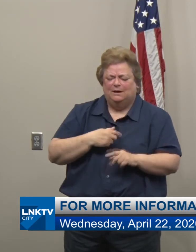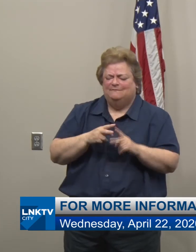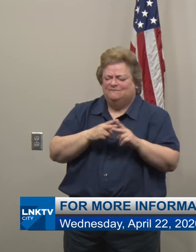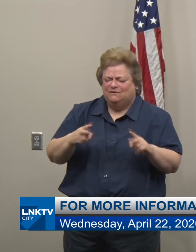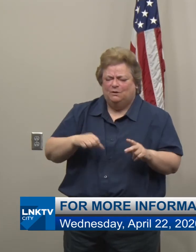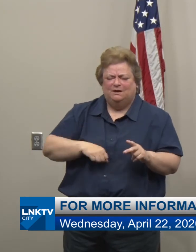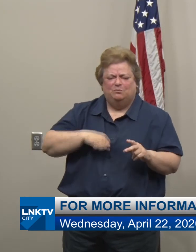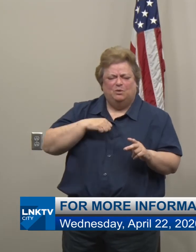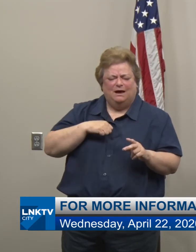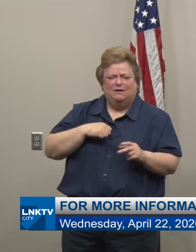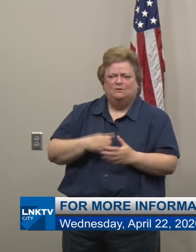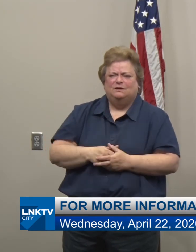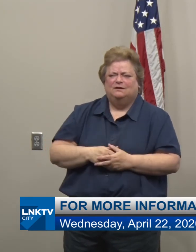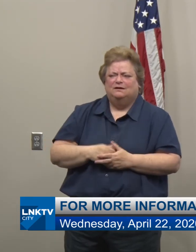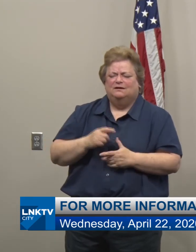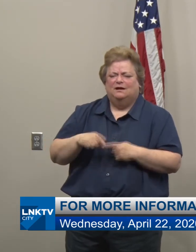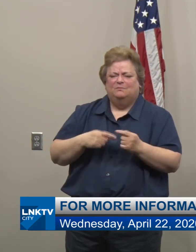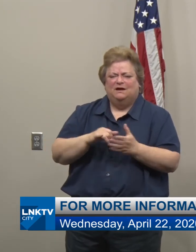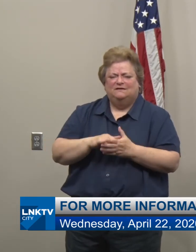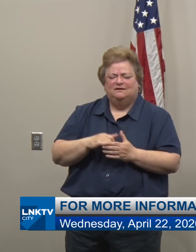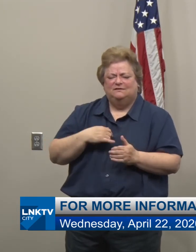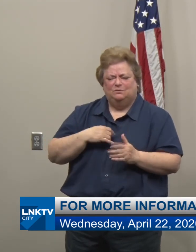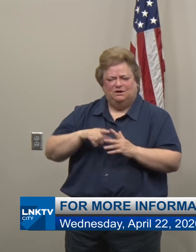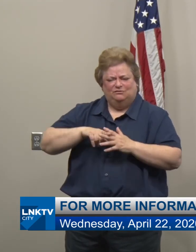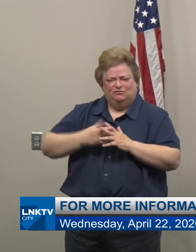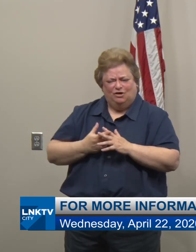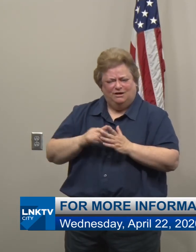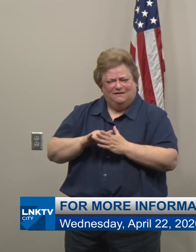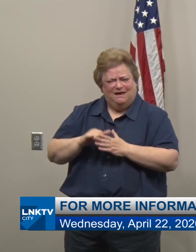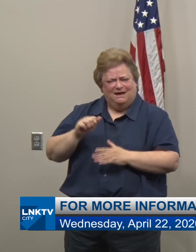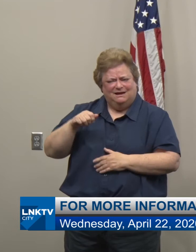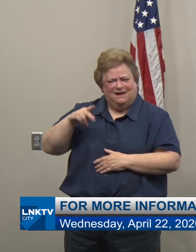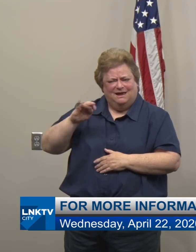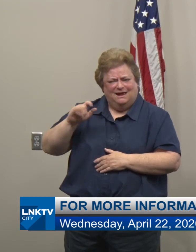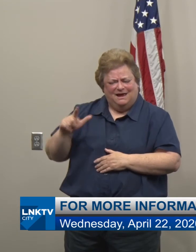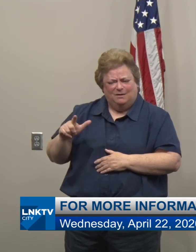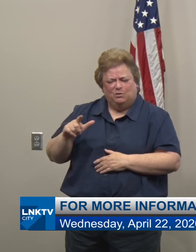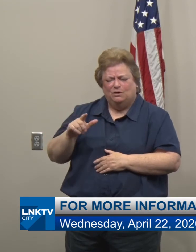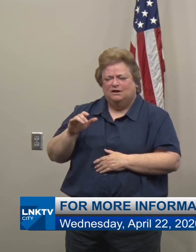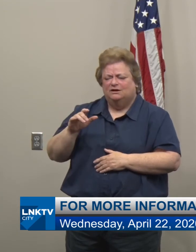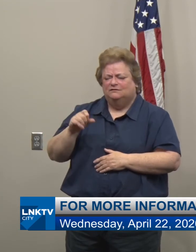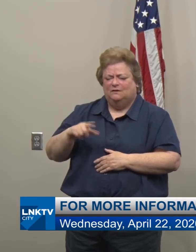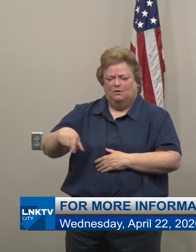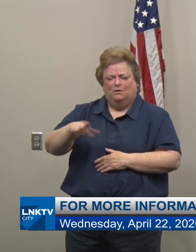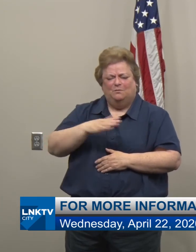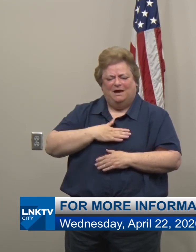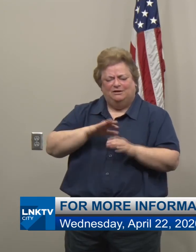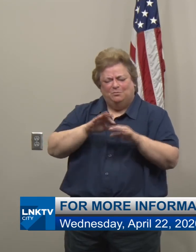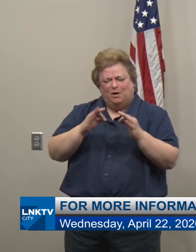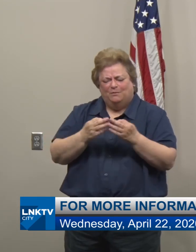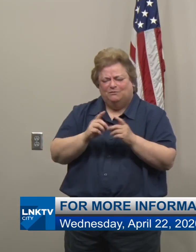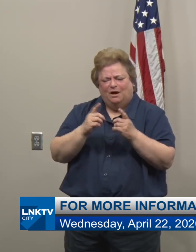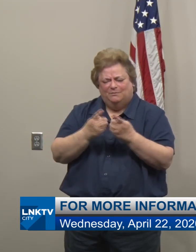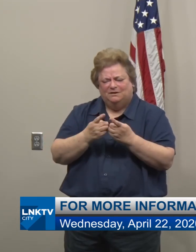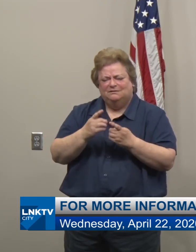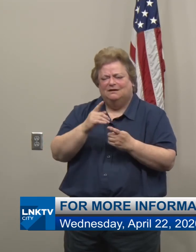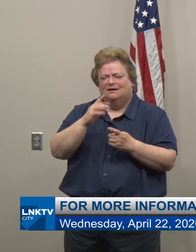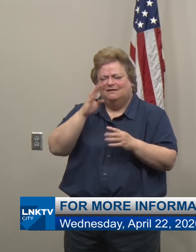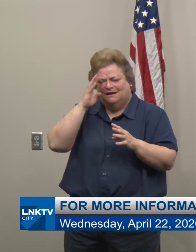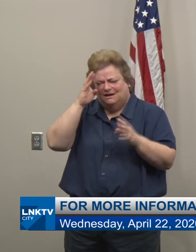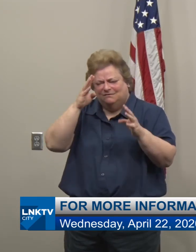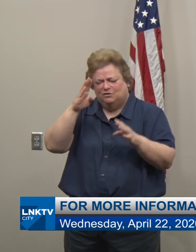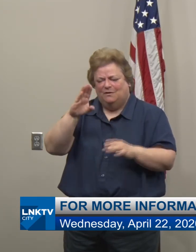This was stood up about the beginning part of April of the innovation and just commitment to service by